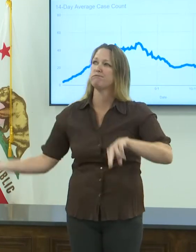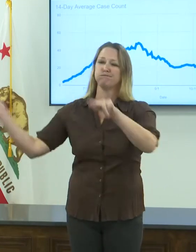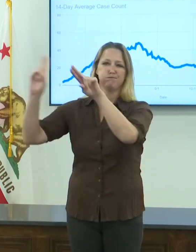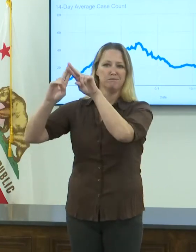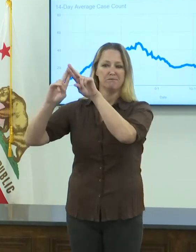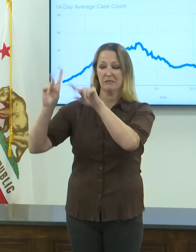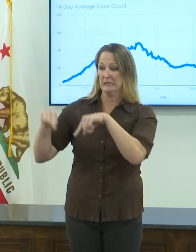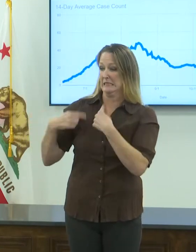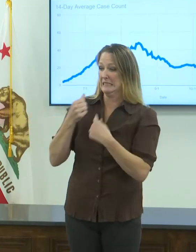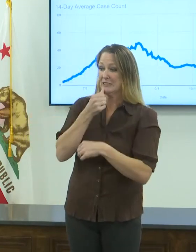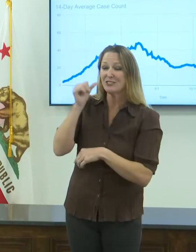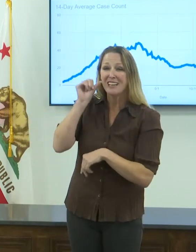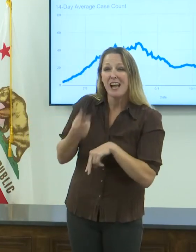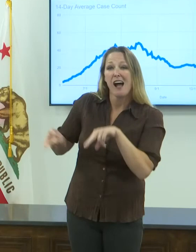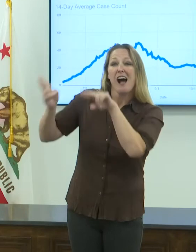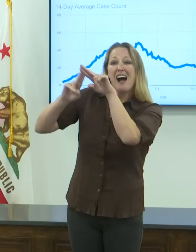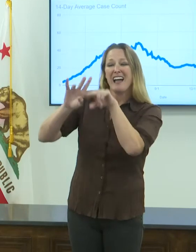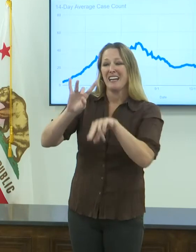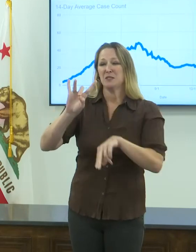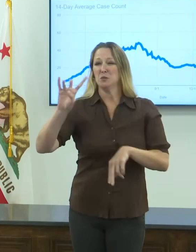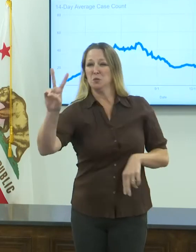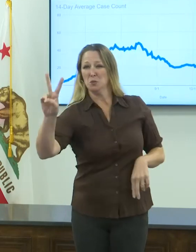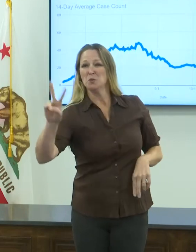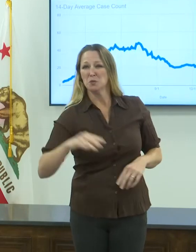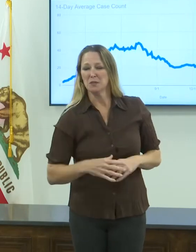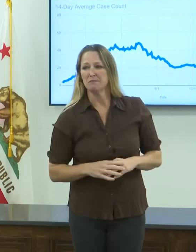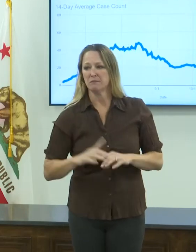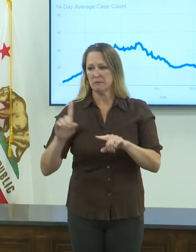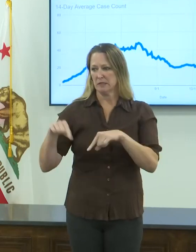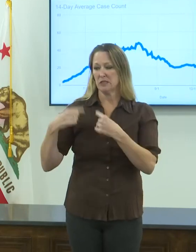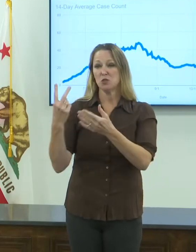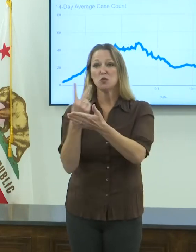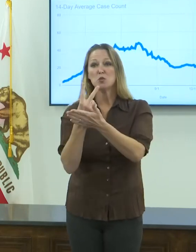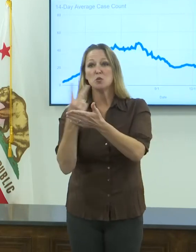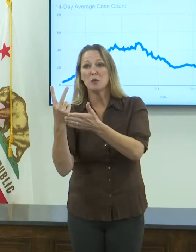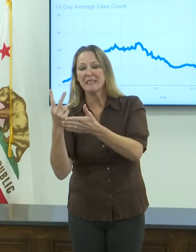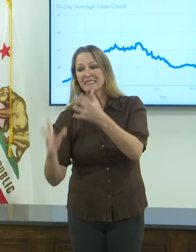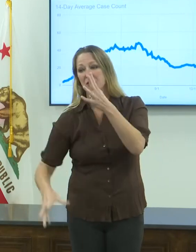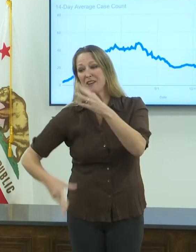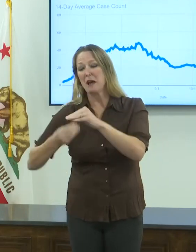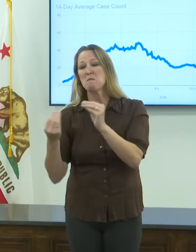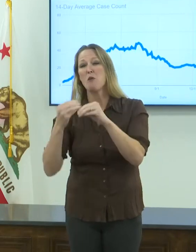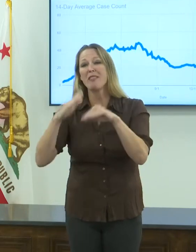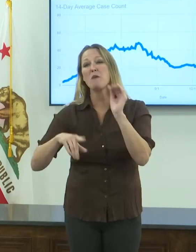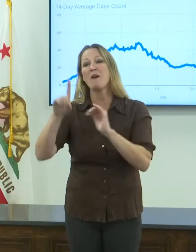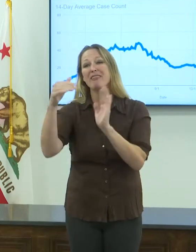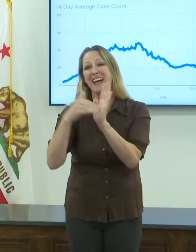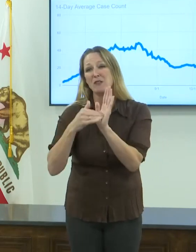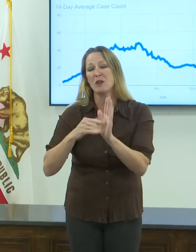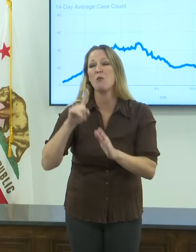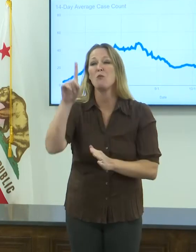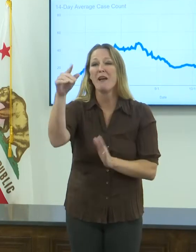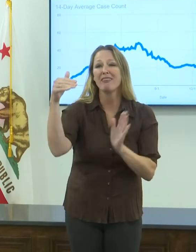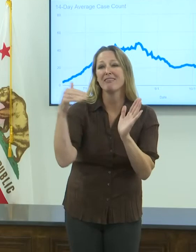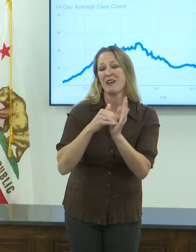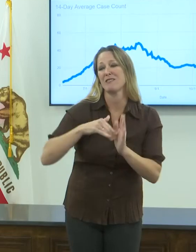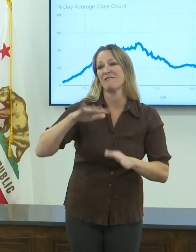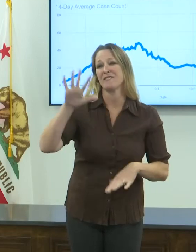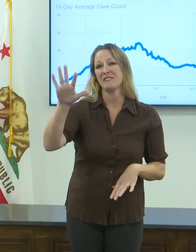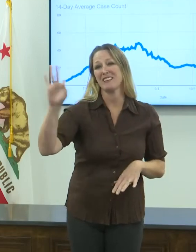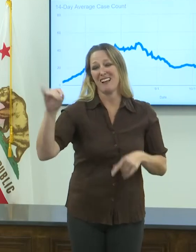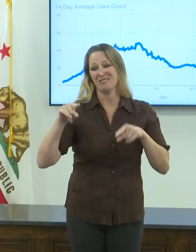82 since yesterday. And in the past 2 weeks, over 1,059 in that 2-week period.